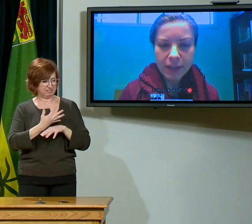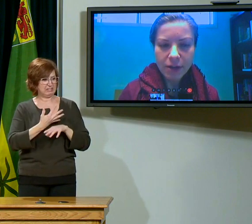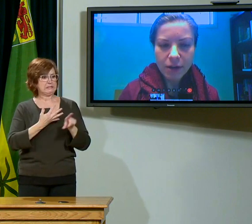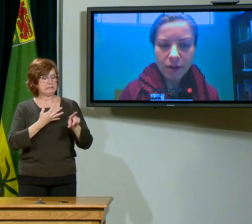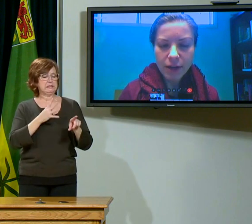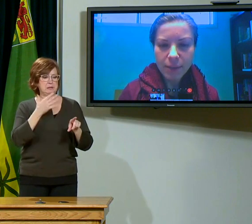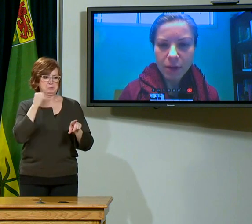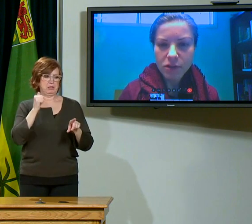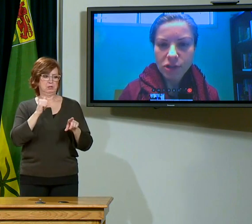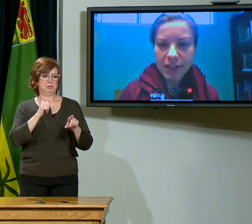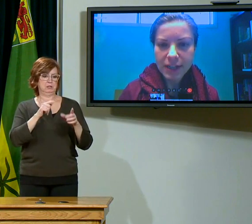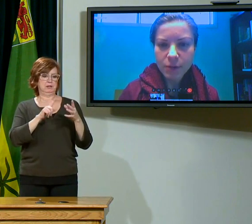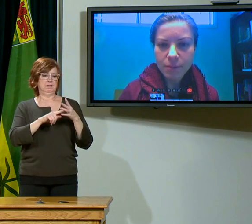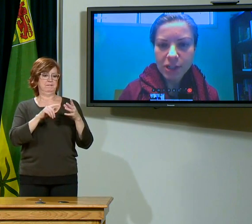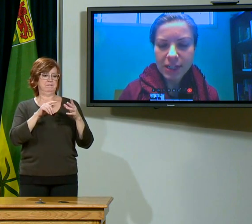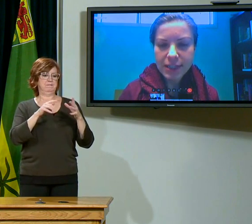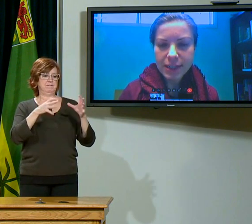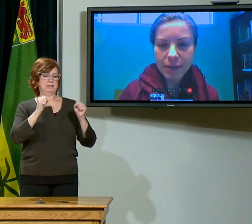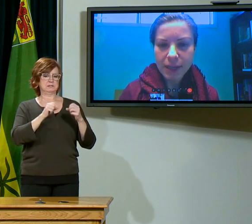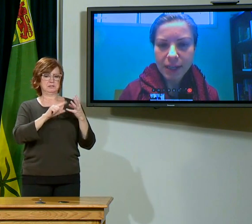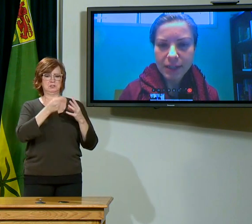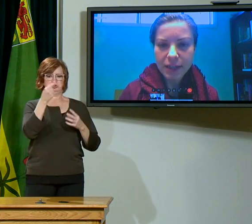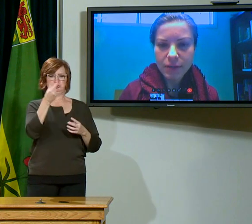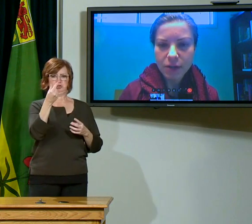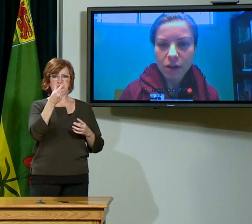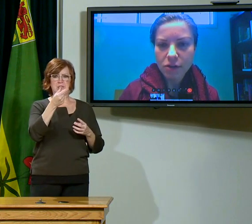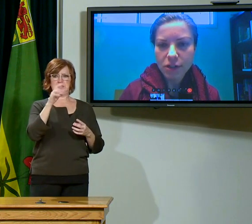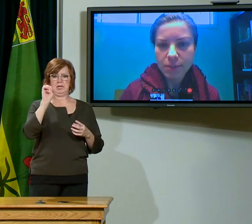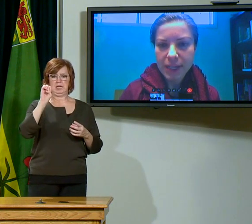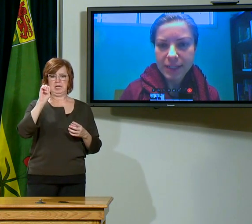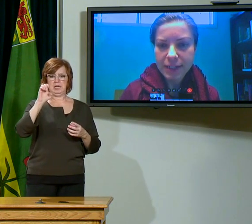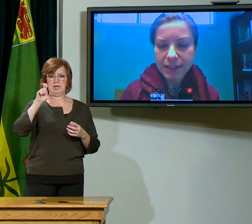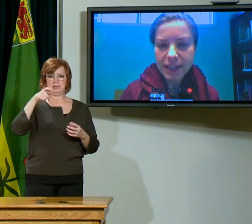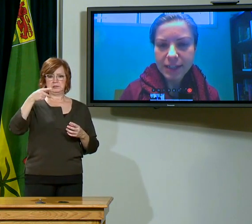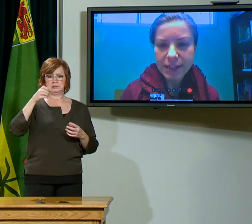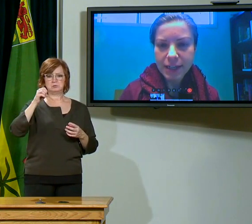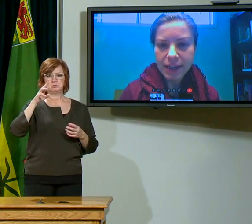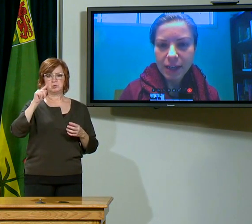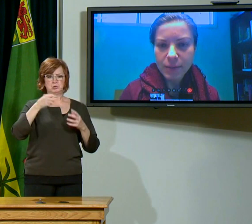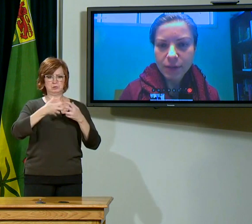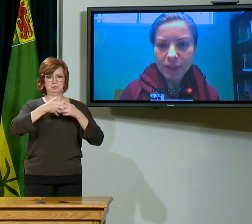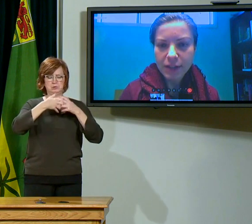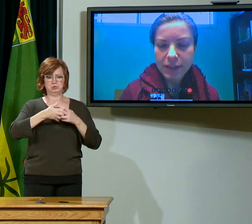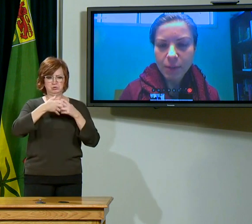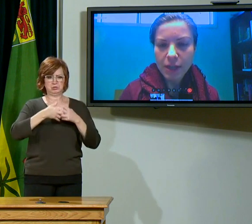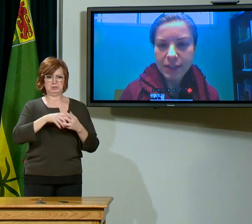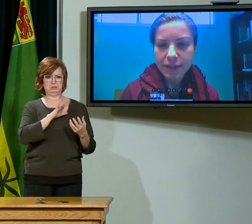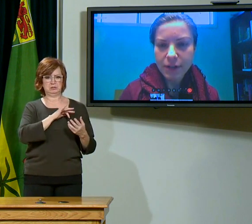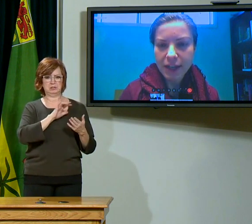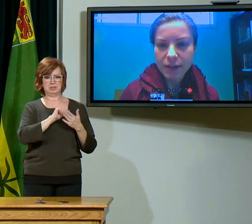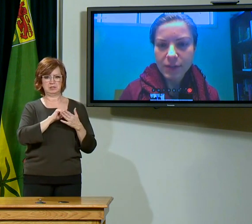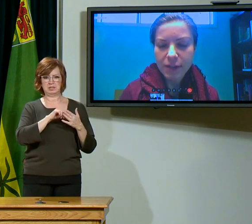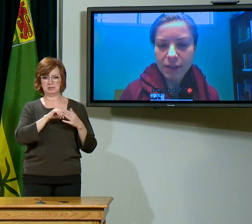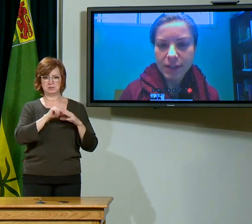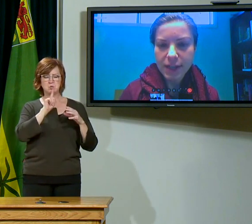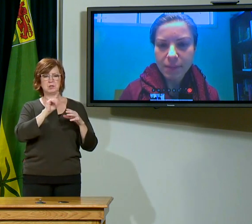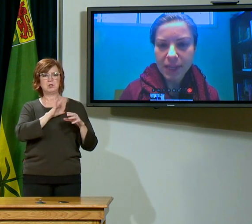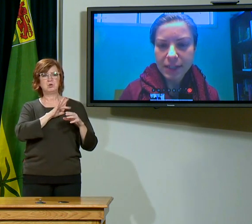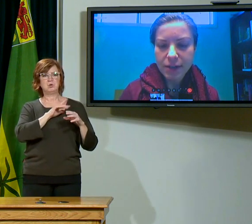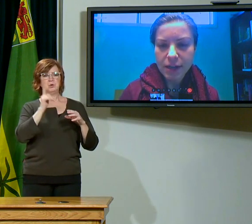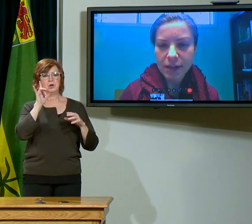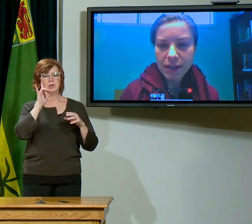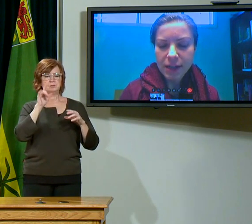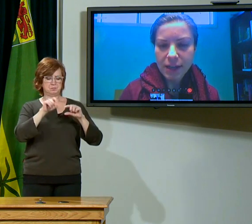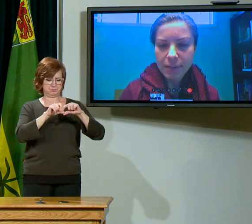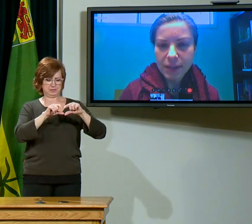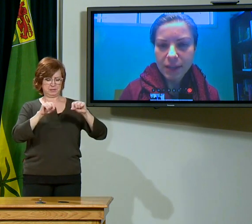So they are called gene expert machines, and they use a cartridge-based test. So there it's a positive or negative result based